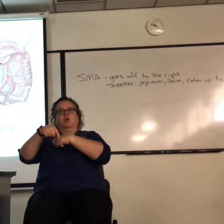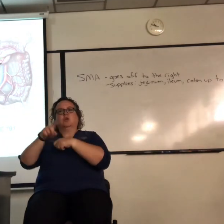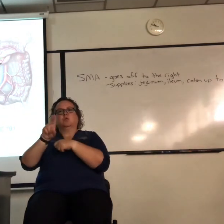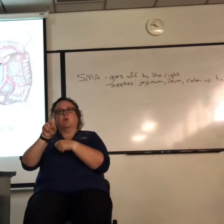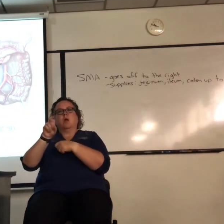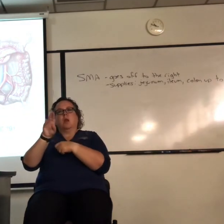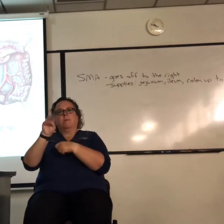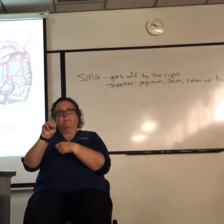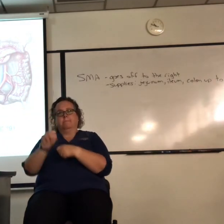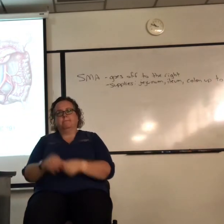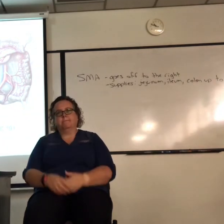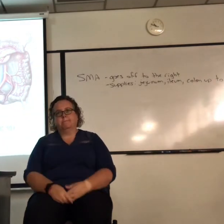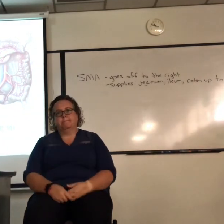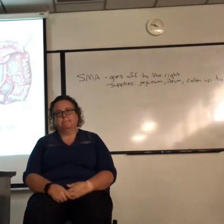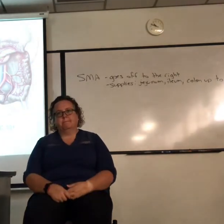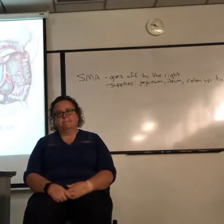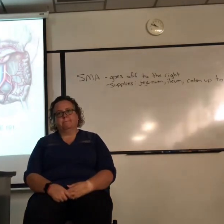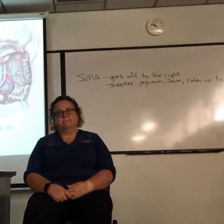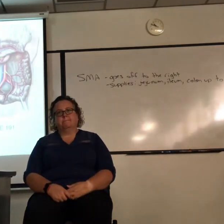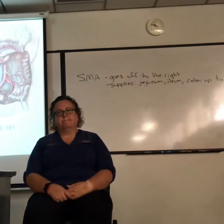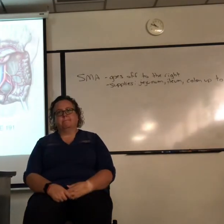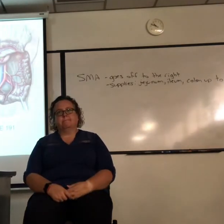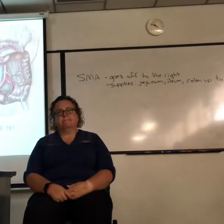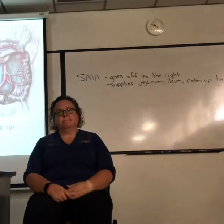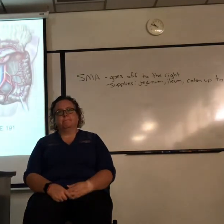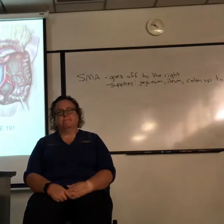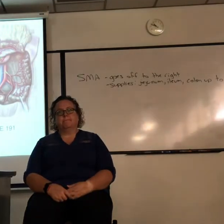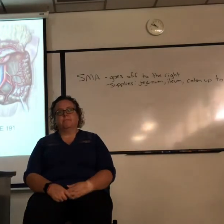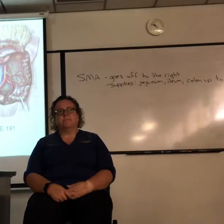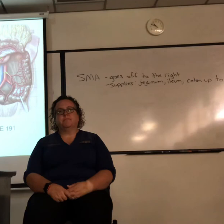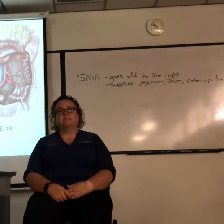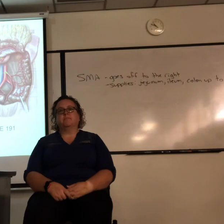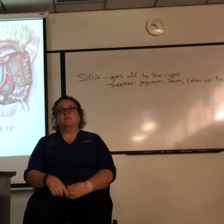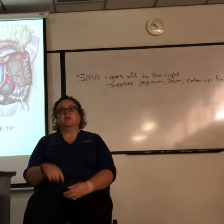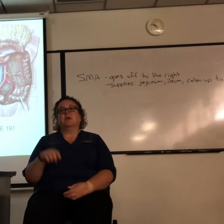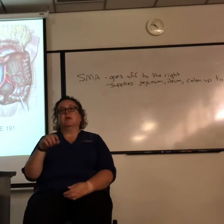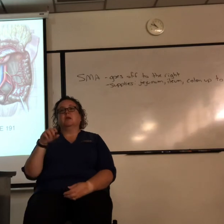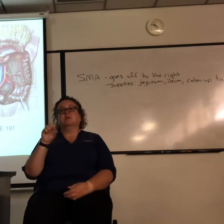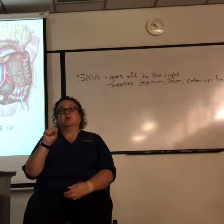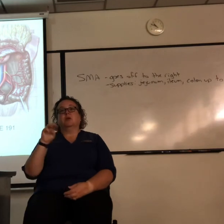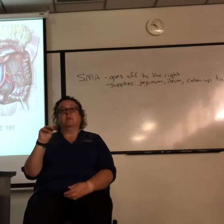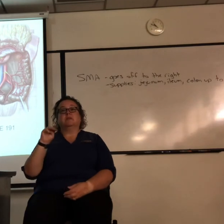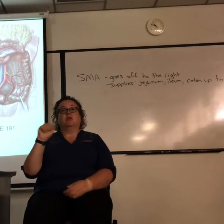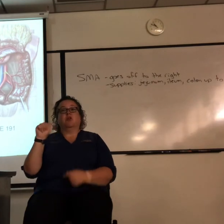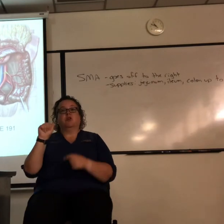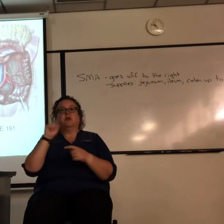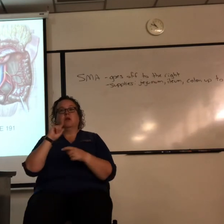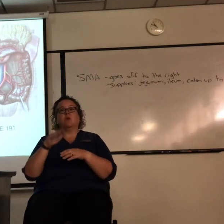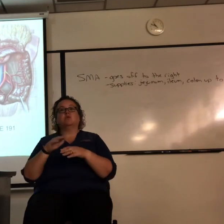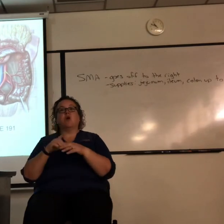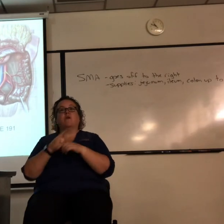duodenum. Okay. The inferior mesenteric artery goes off to the left.